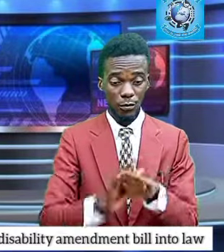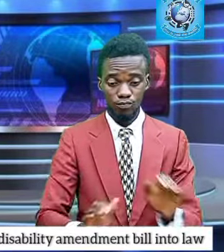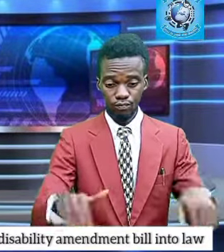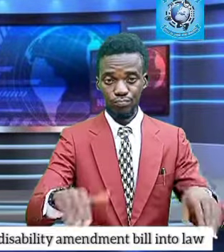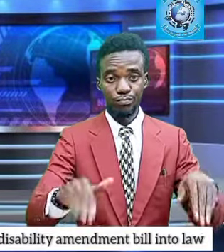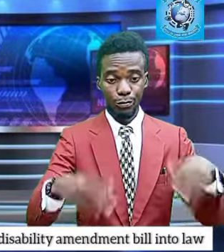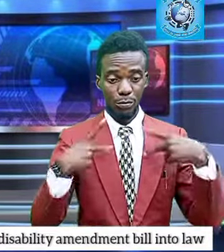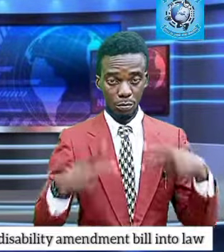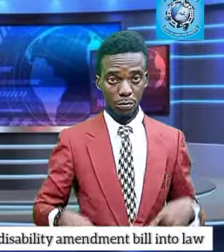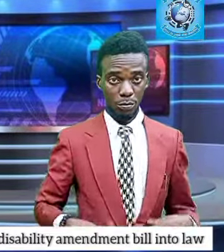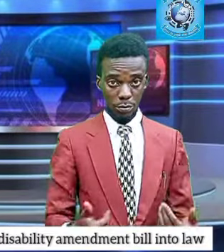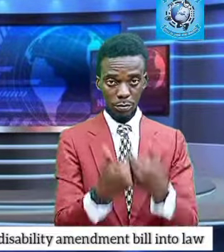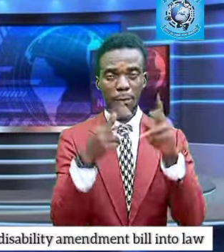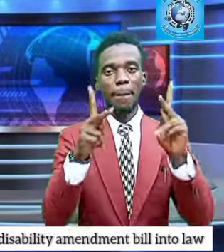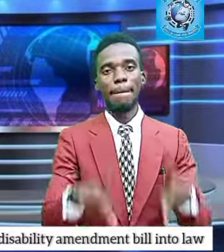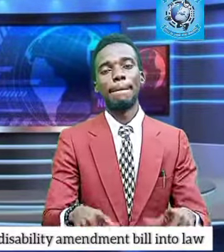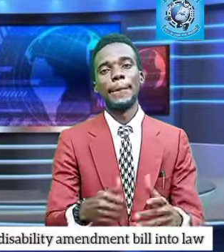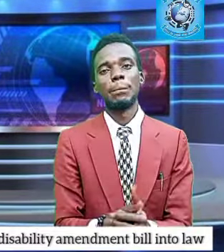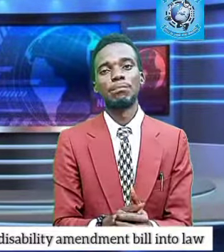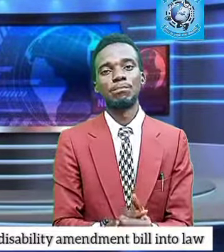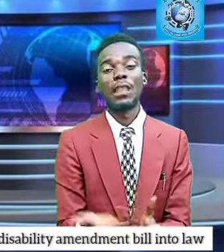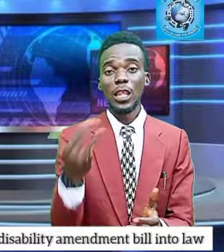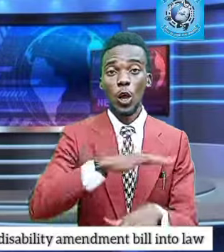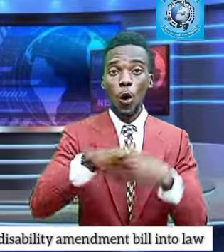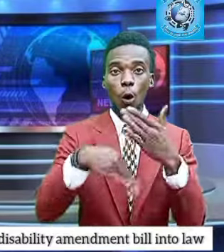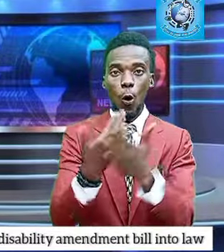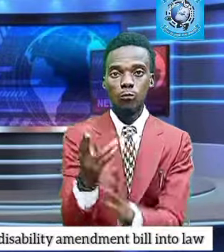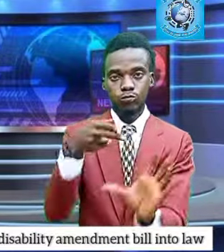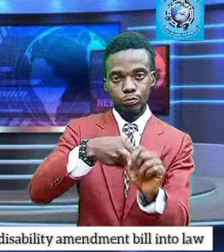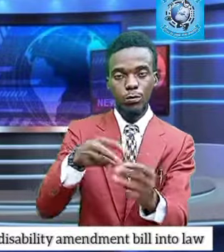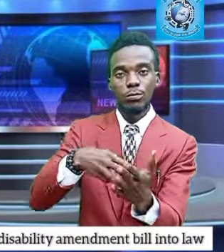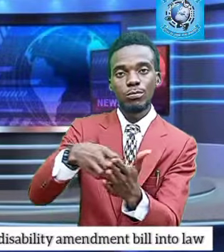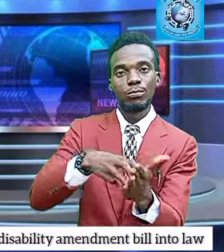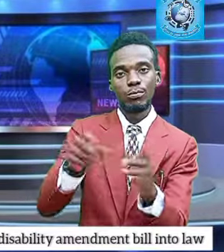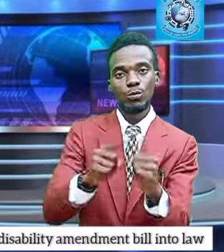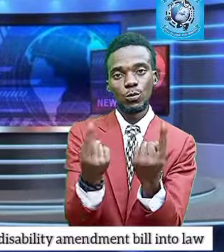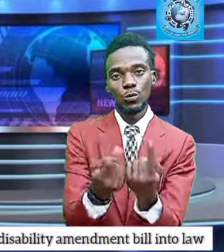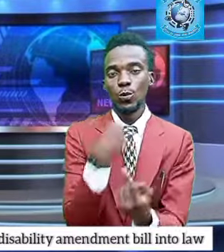and physically challenged persons. They belong to the vulnerable group who need more